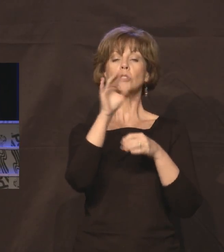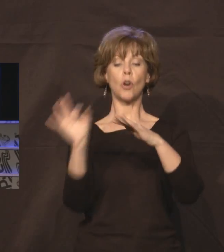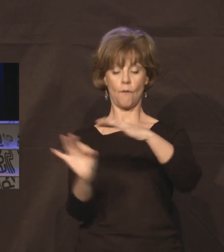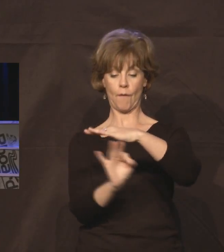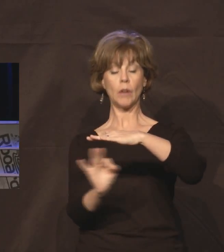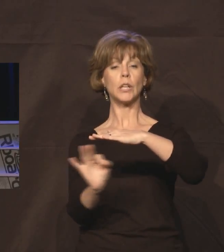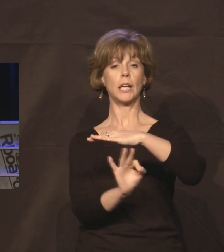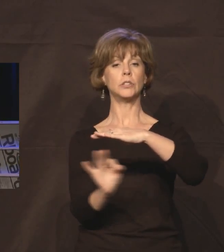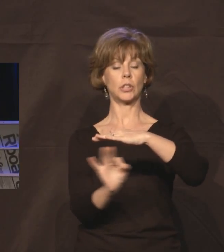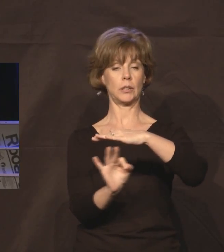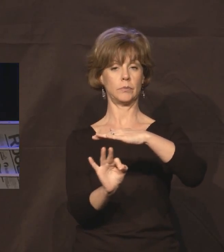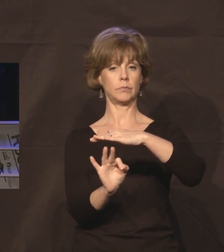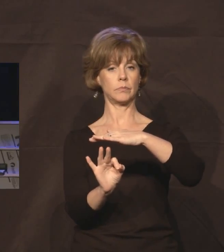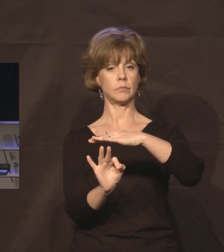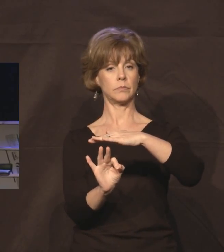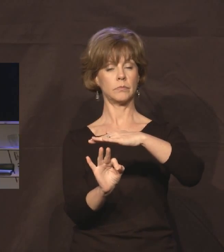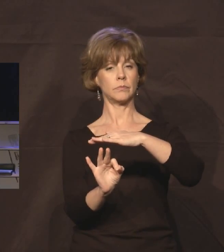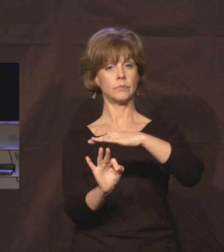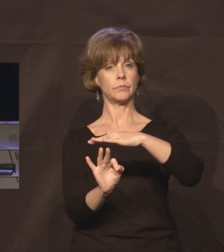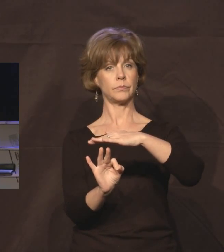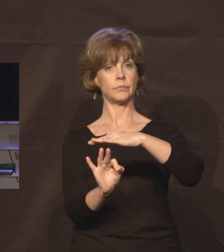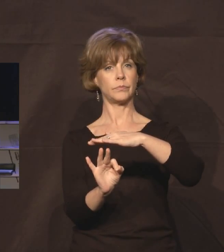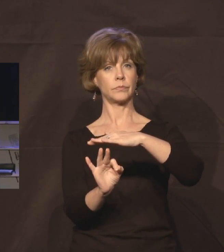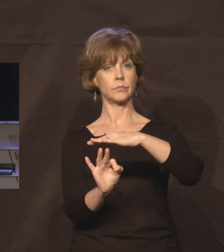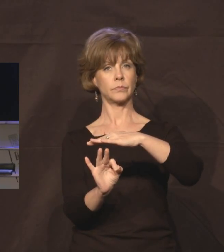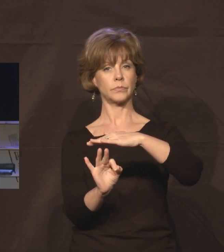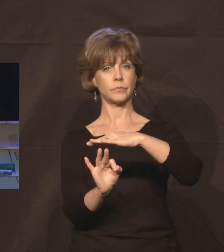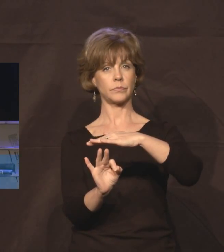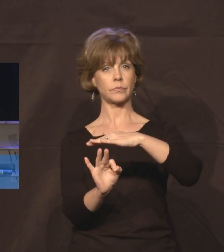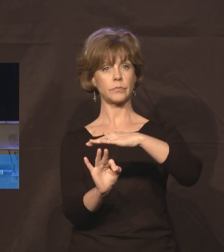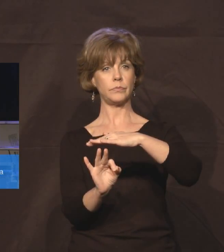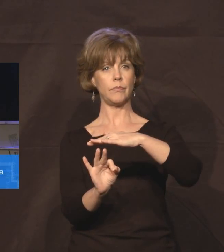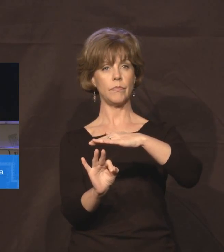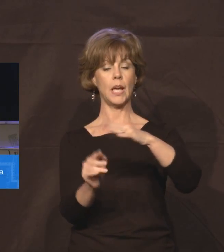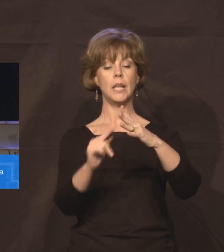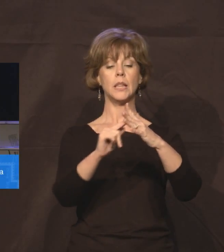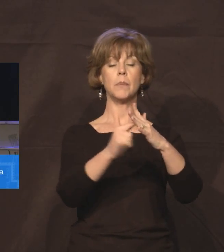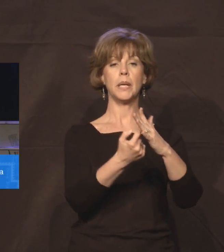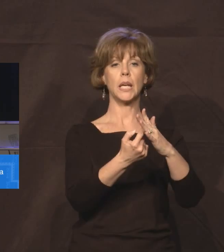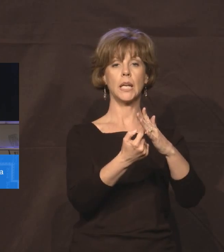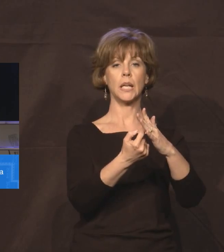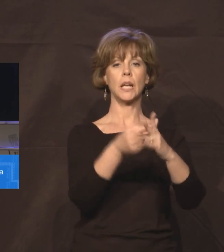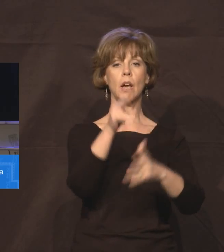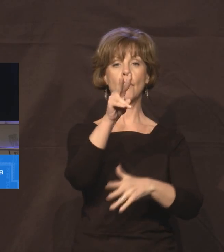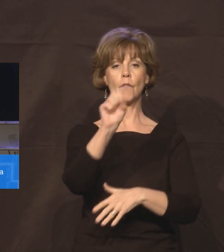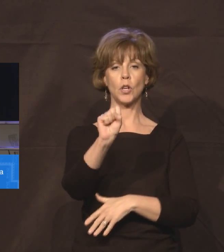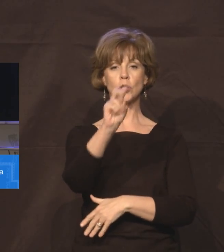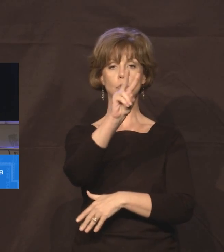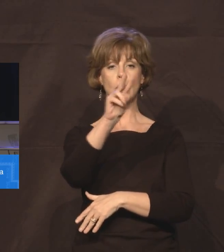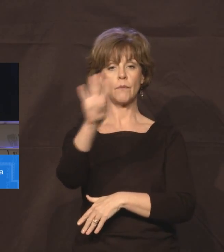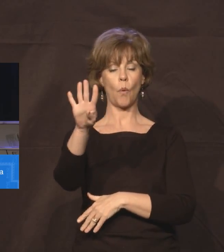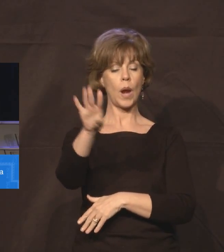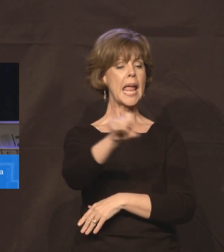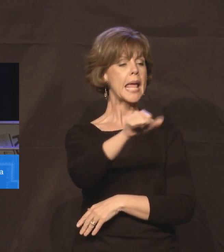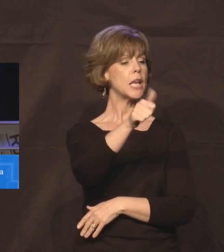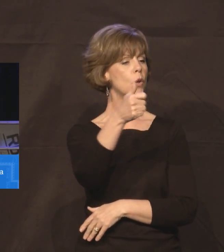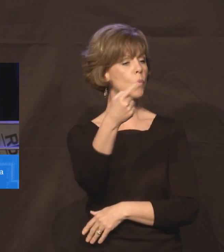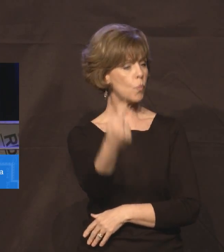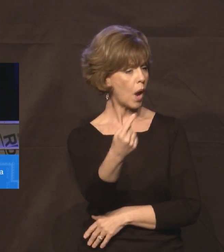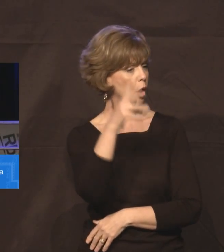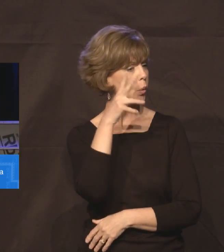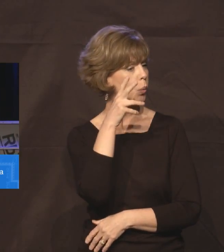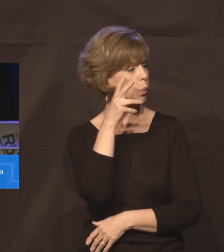would just put ourselves in a place to listen. If you look at the very beginning of verse 24, anyone who listens to my